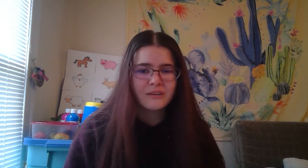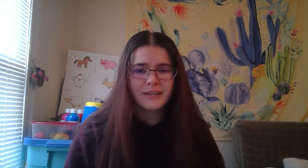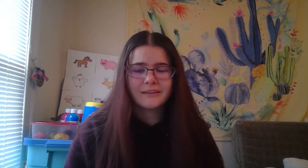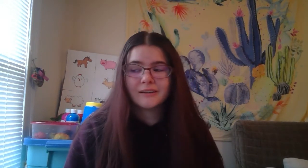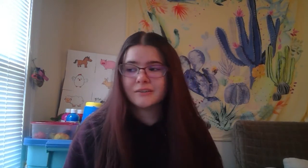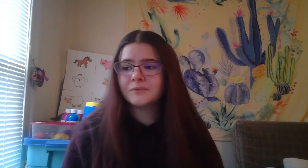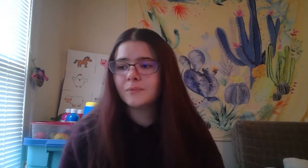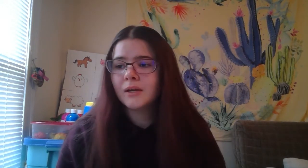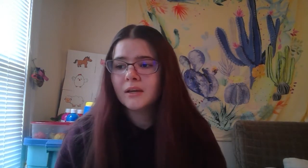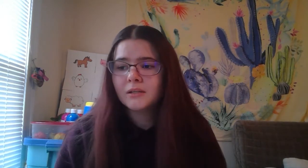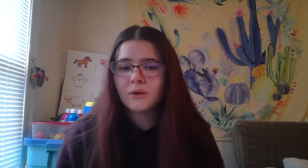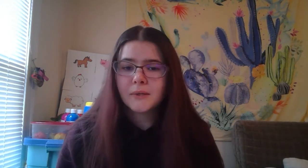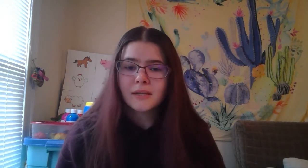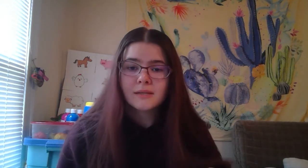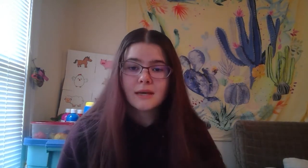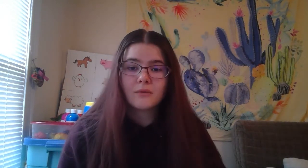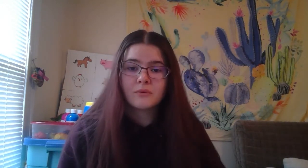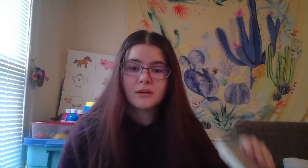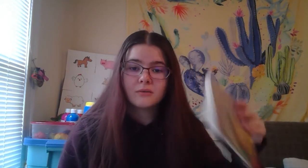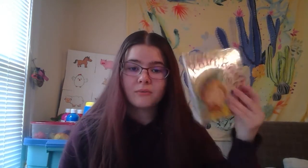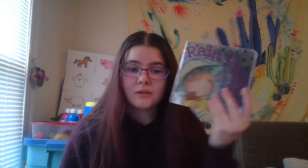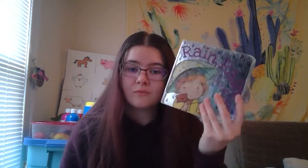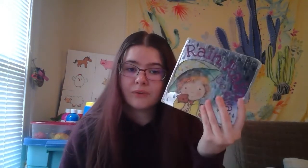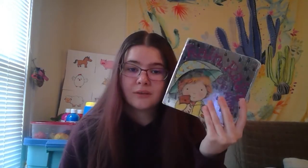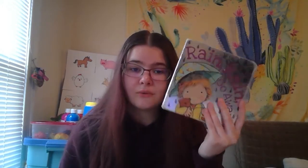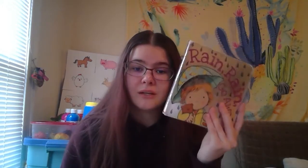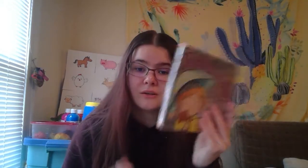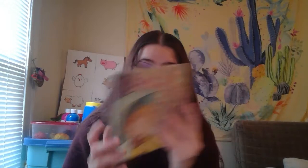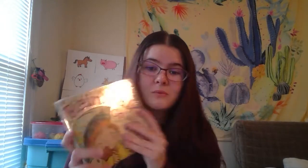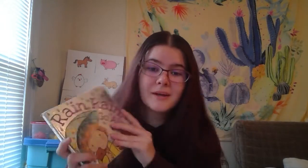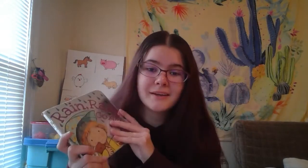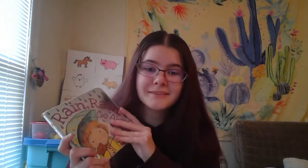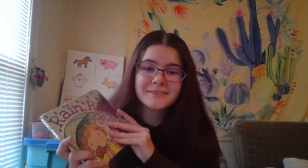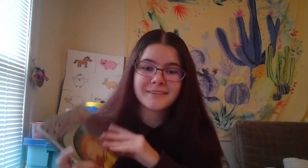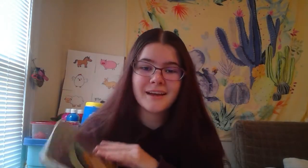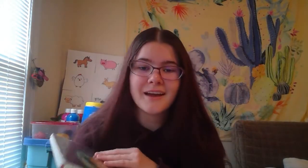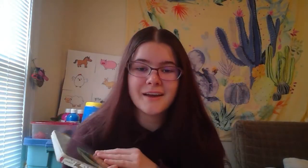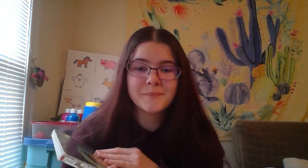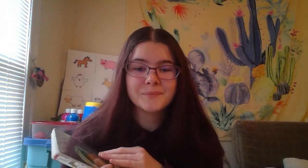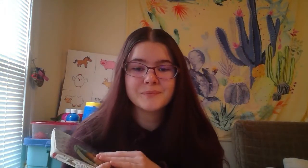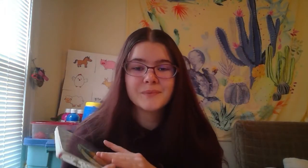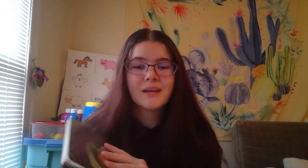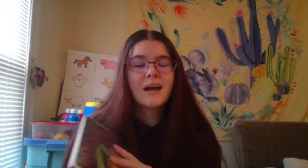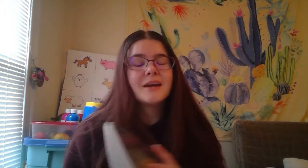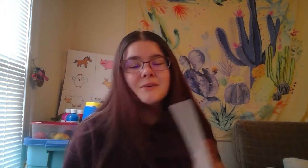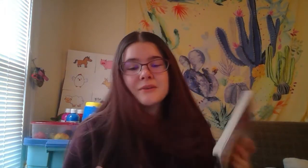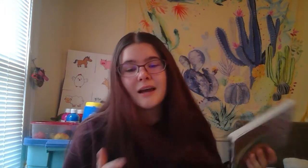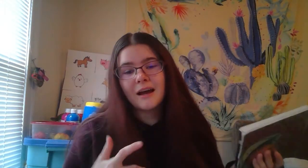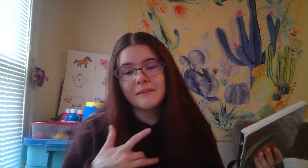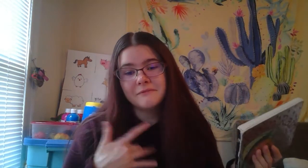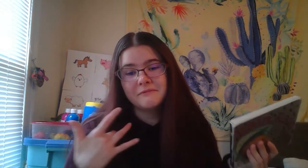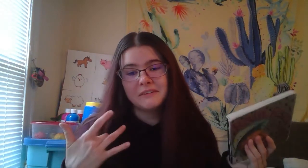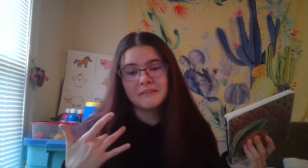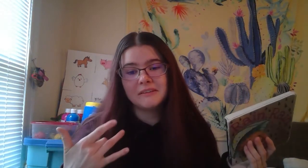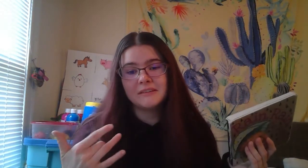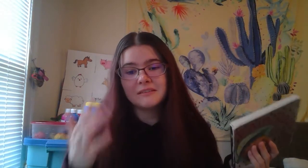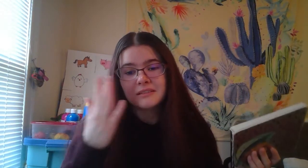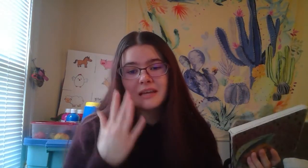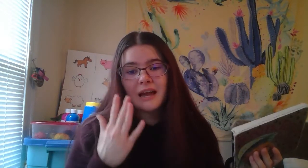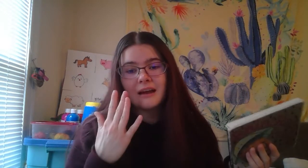right now. So I thought that we could read Rain, Rain, Go Away. I know that I'm feeling